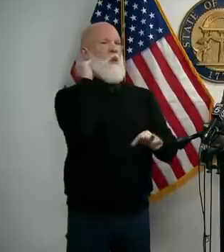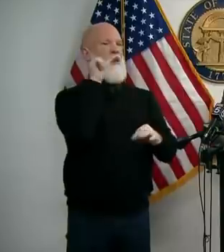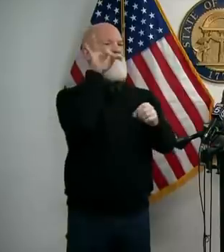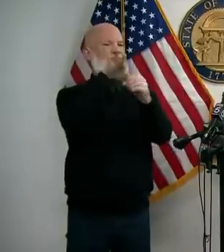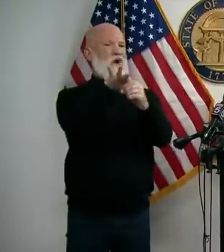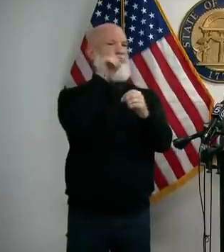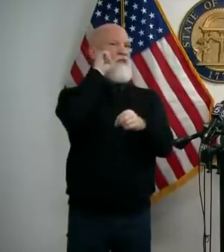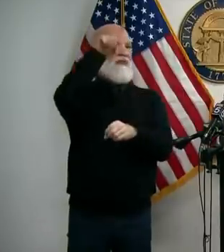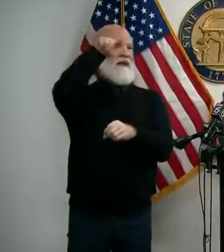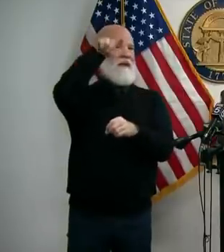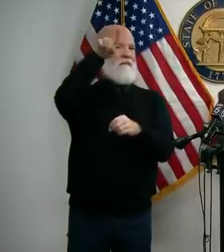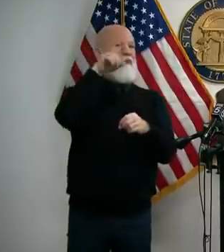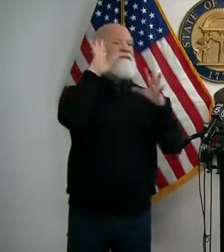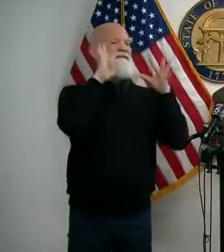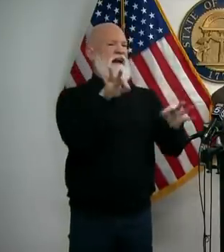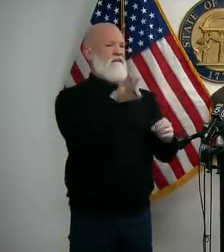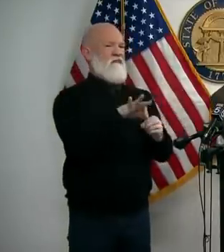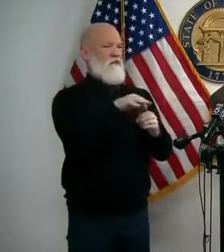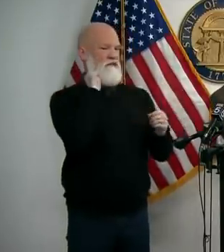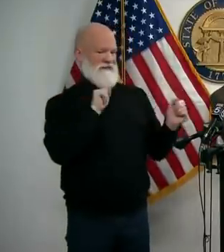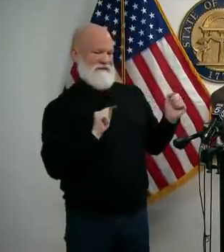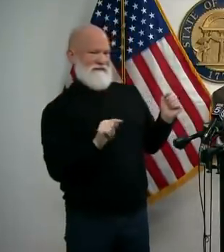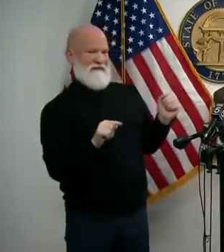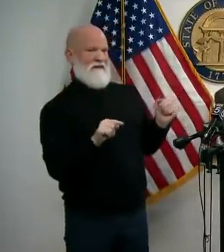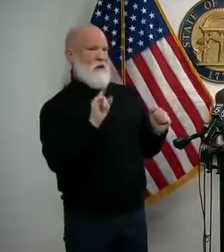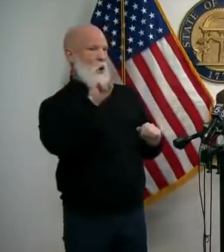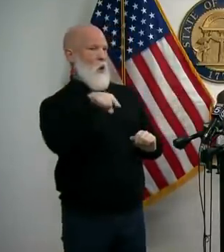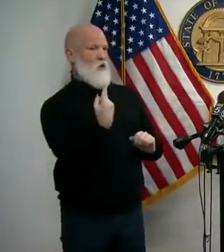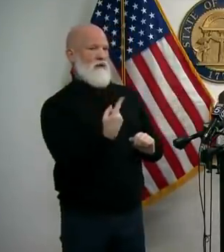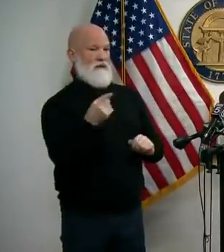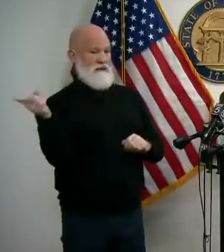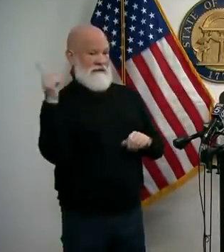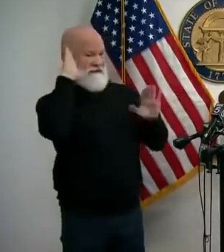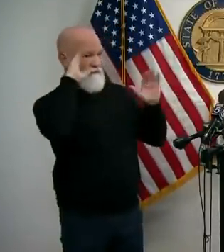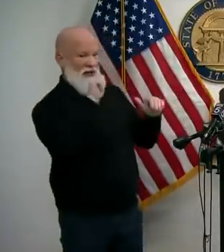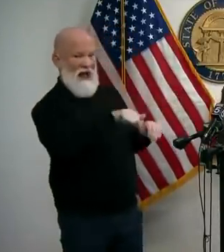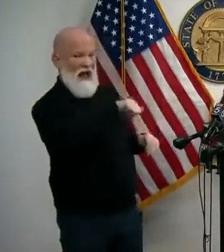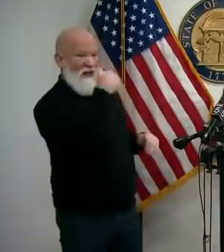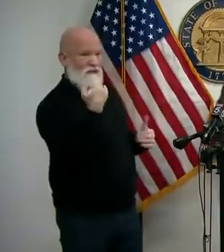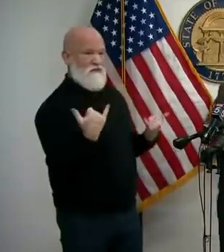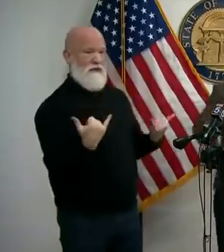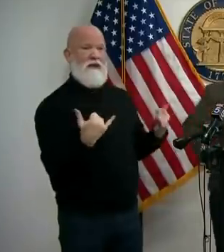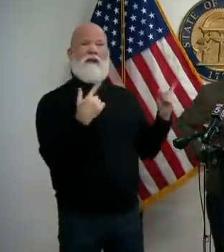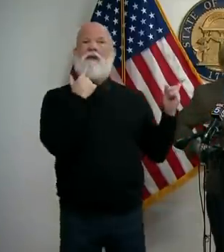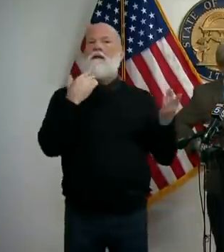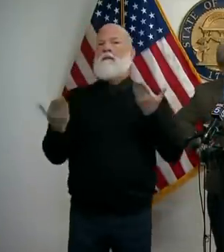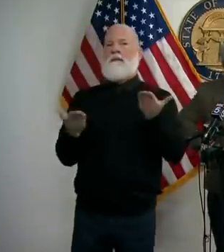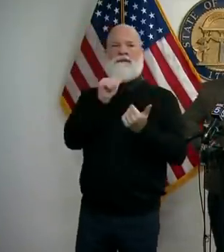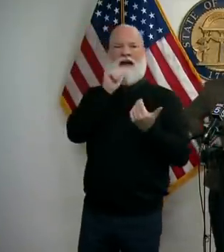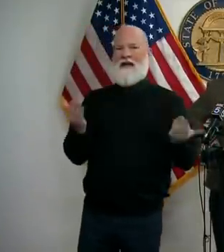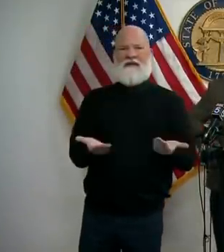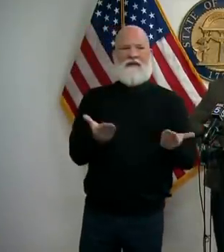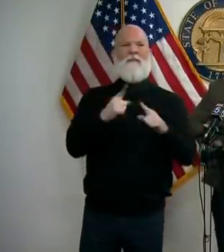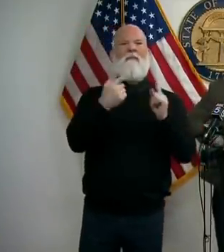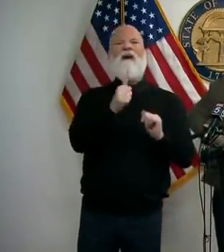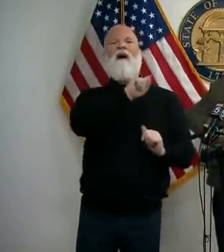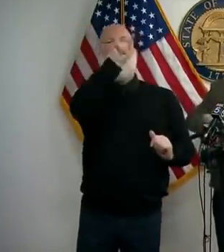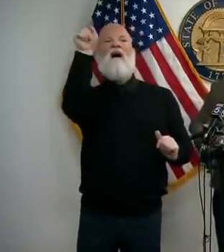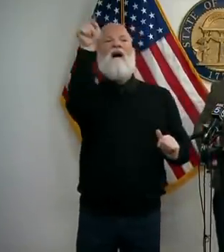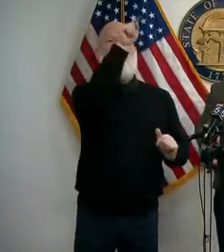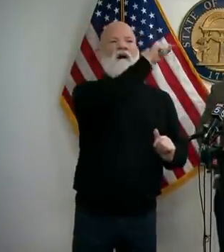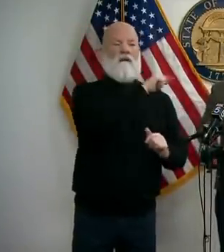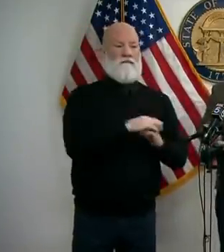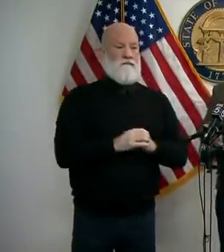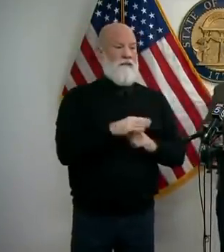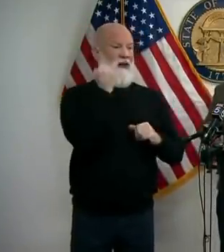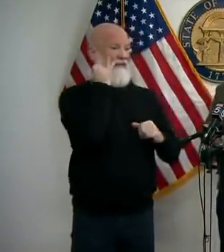Is that it? All right. Thank you all very much. Do you expect to do this again today? Maybe not here, if we do this again. If we do this again, it